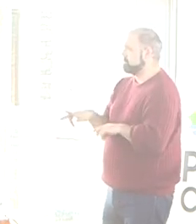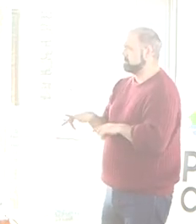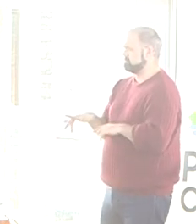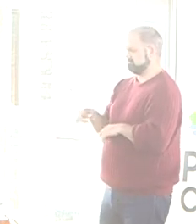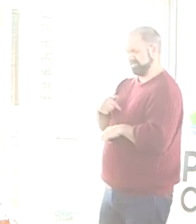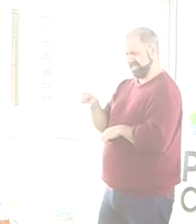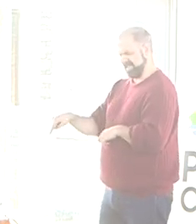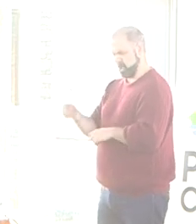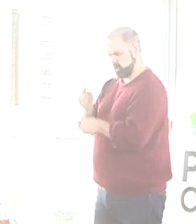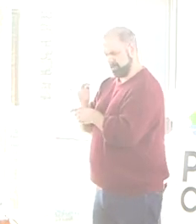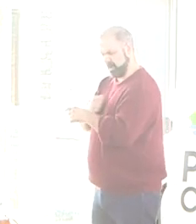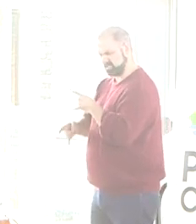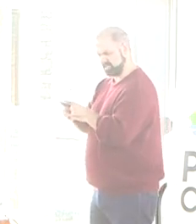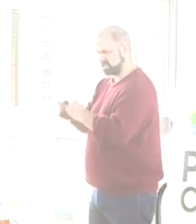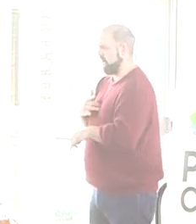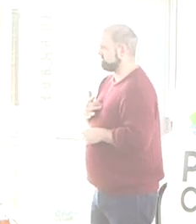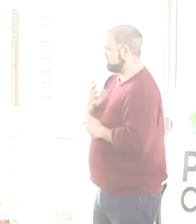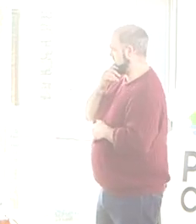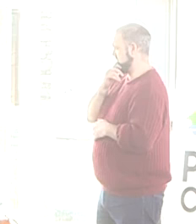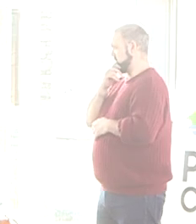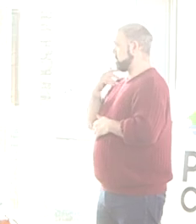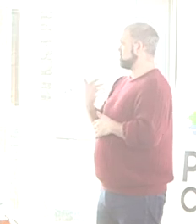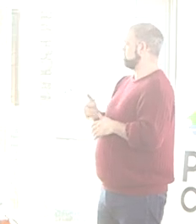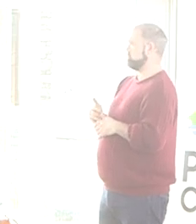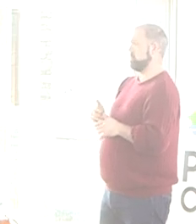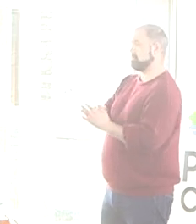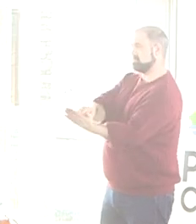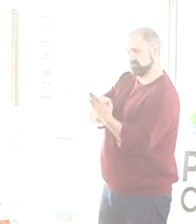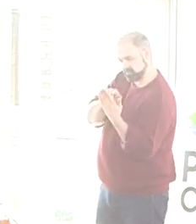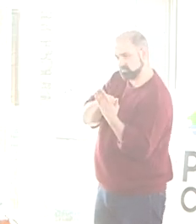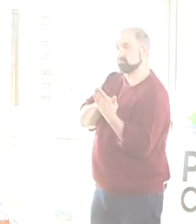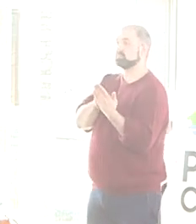sex life, which produced these notes.